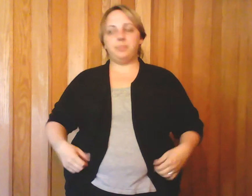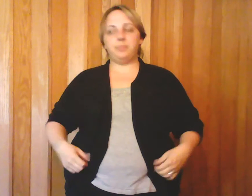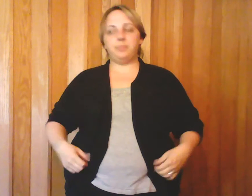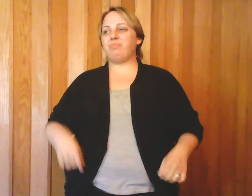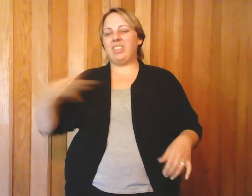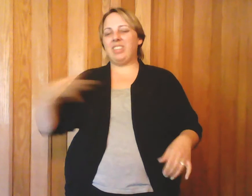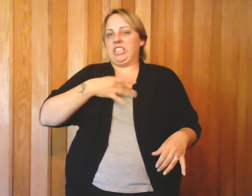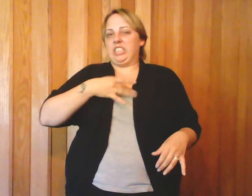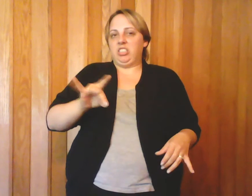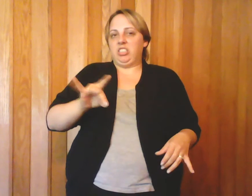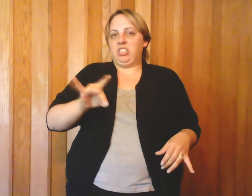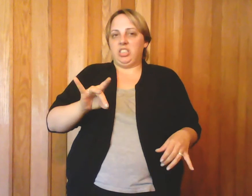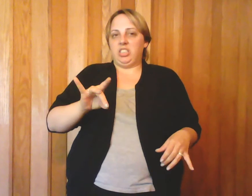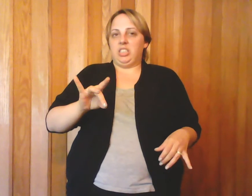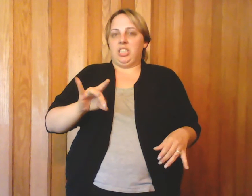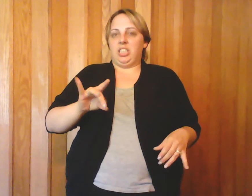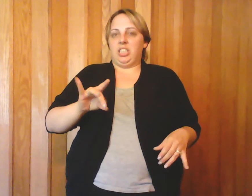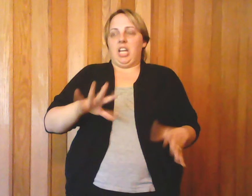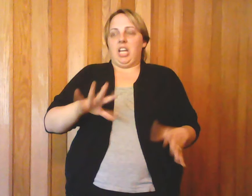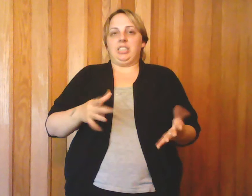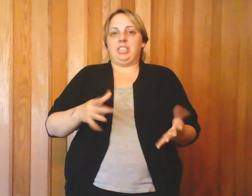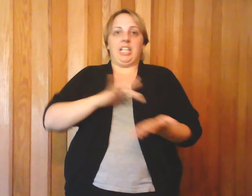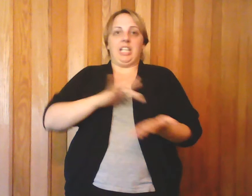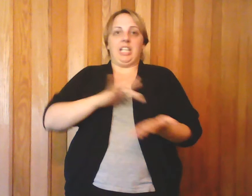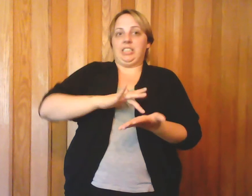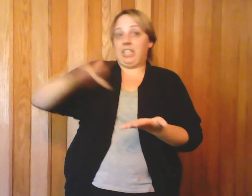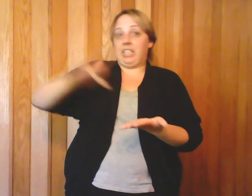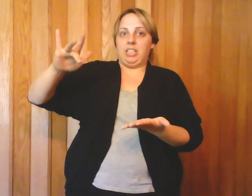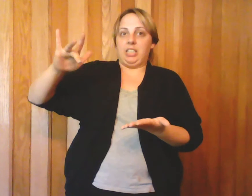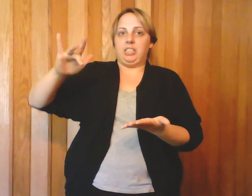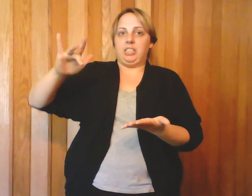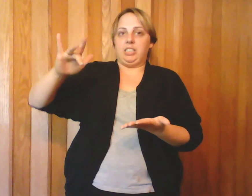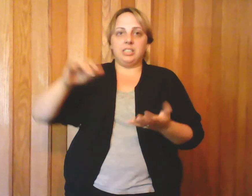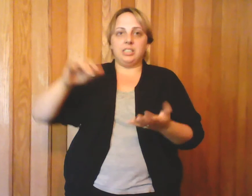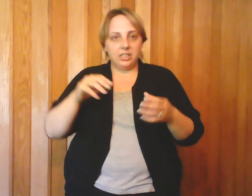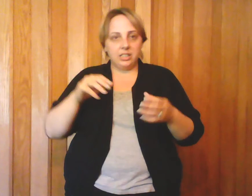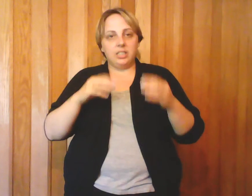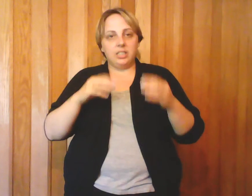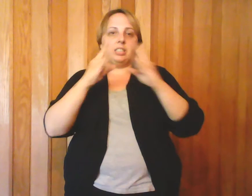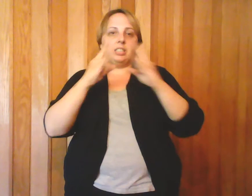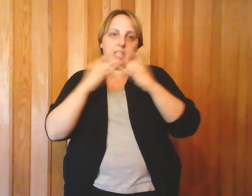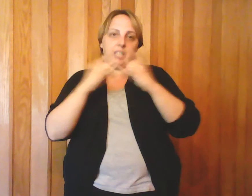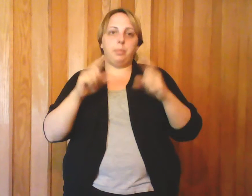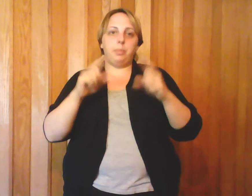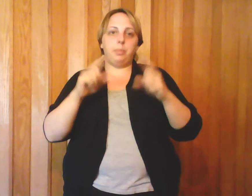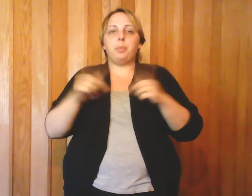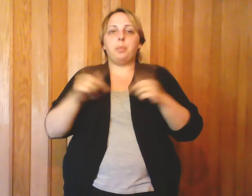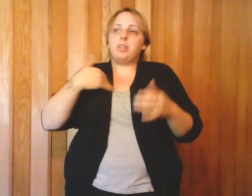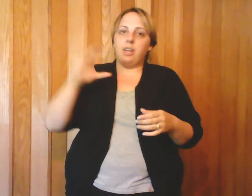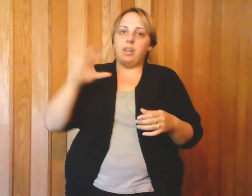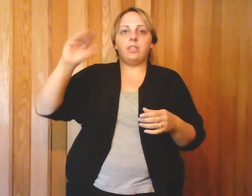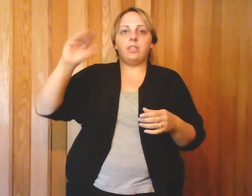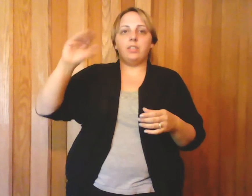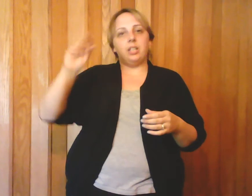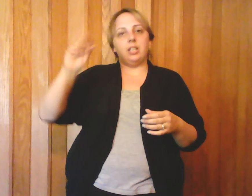all day, and he came to see what they were cooking. She was cooking. It smelled good to him. And of course, to hear my grandmother tell